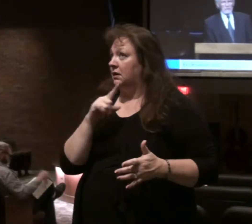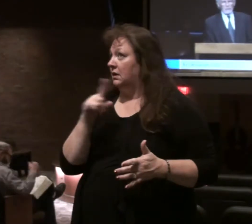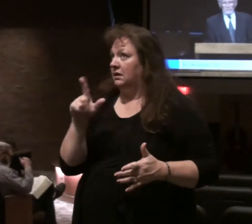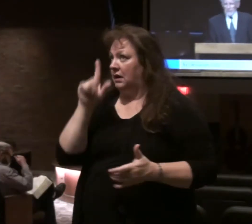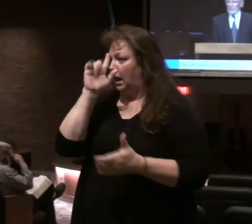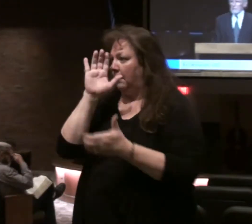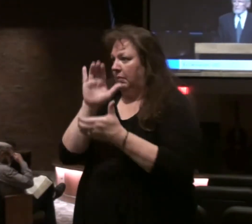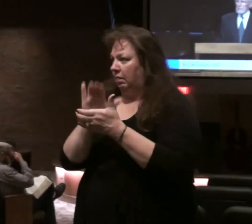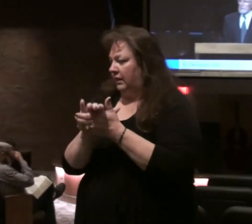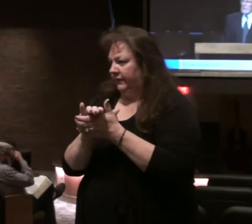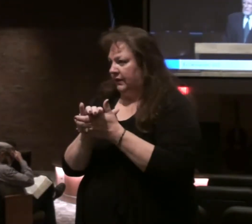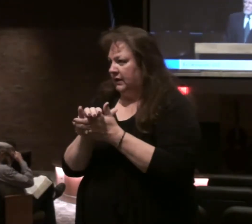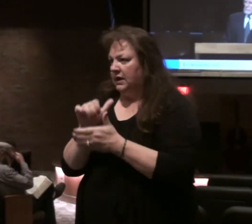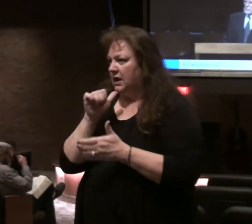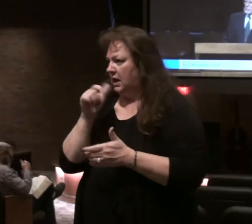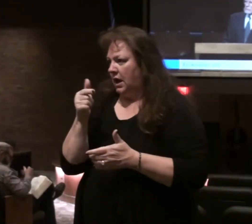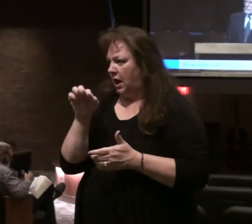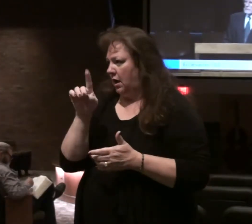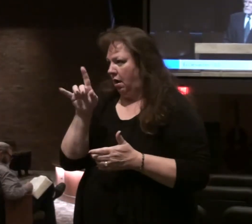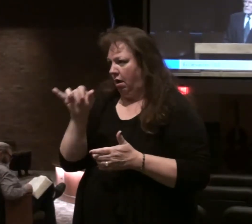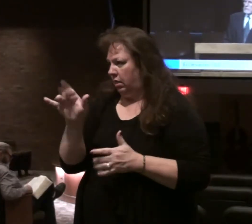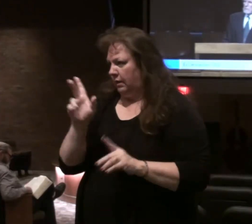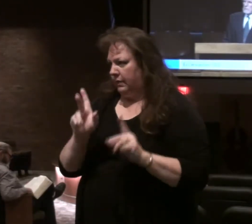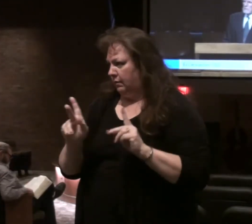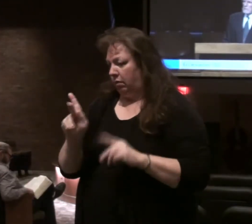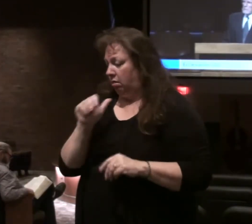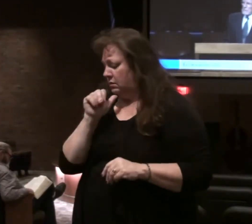unbelieving, ungodly individuals,